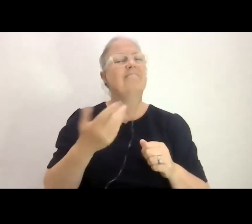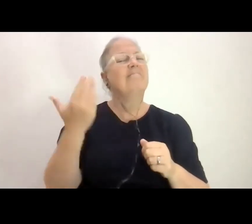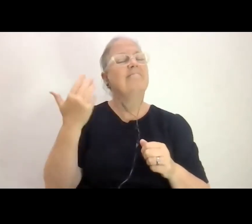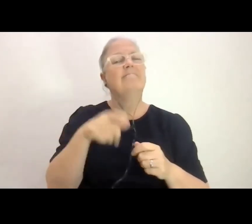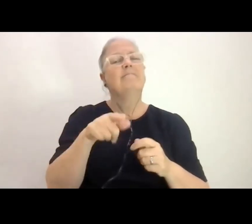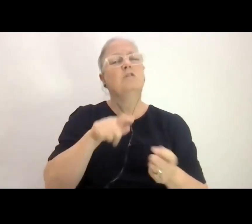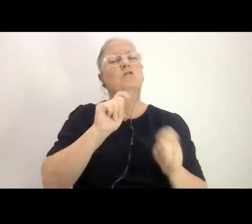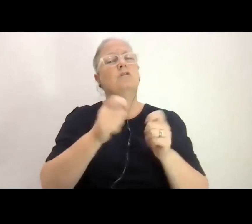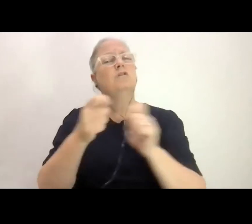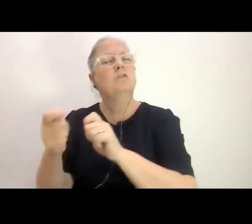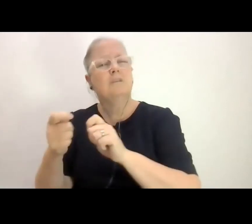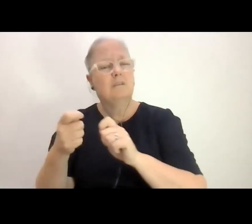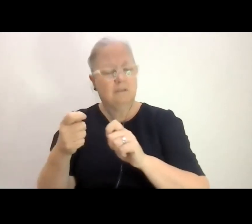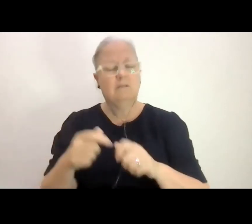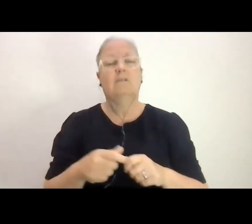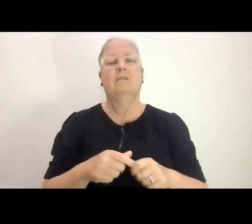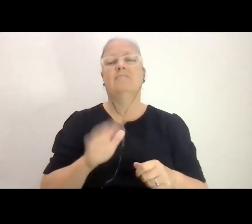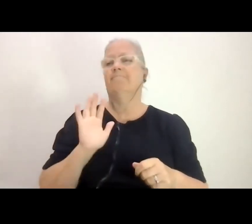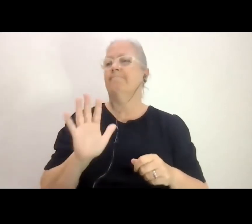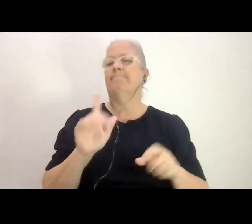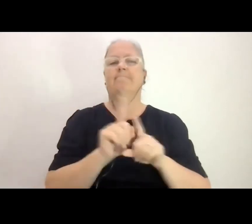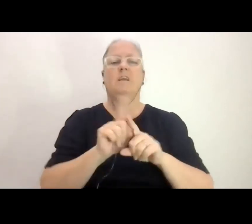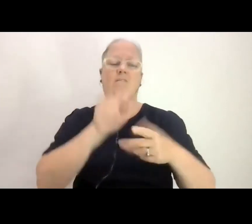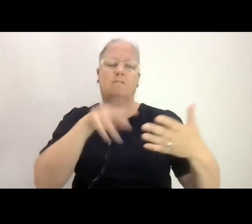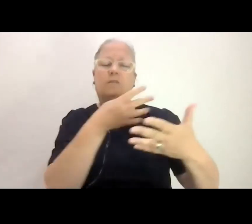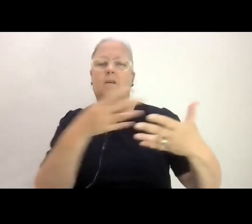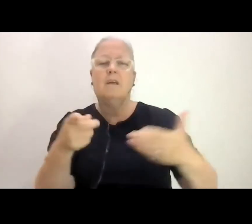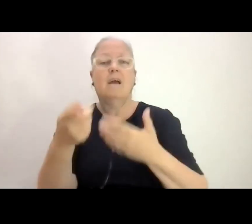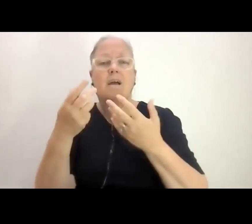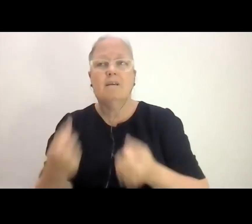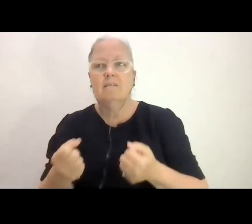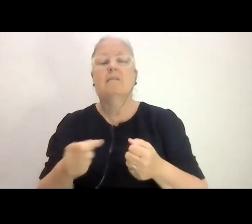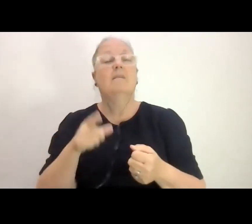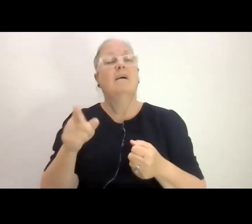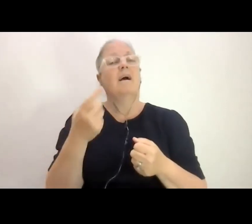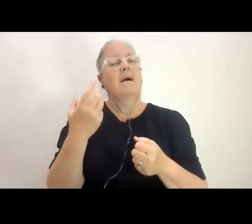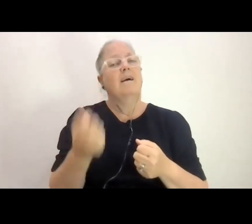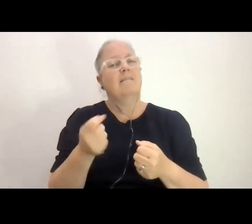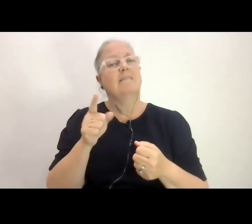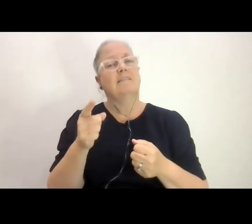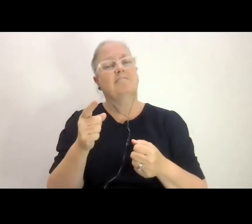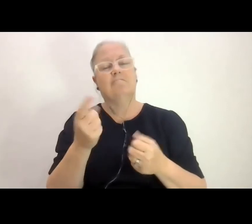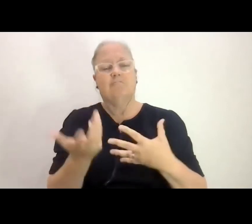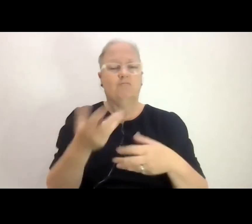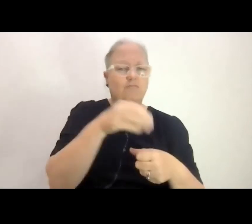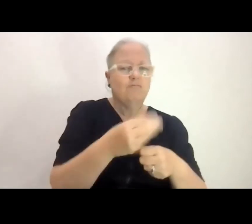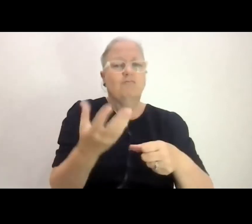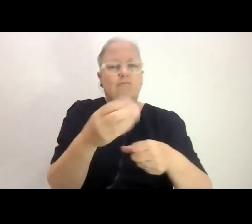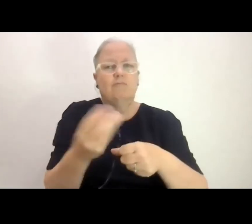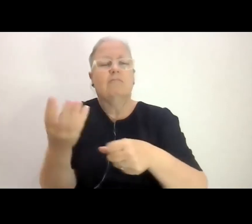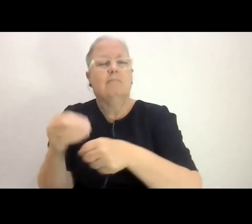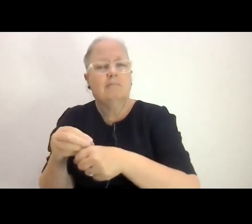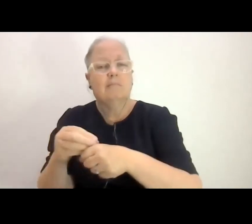UAC framework actually in Cambodia is integrated across the different line ministry.